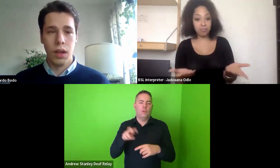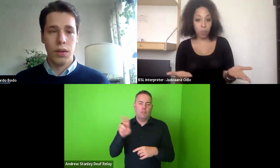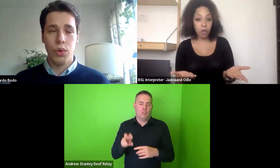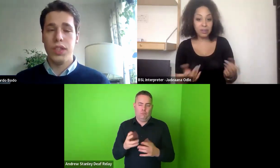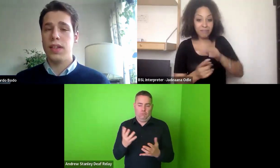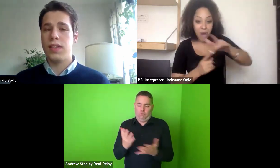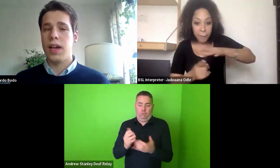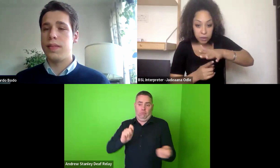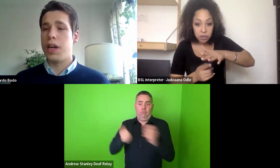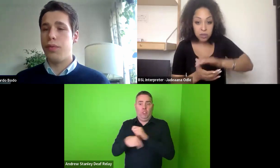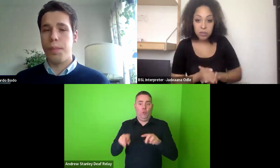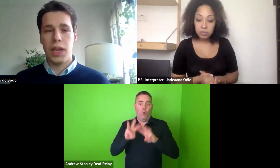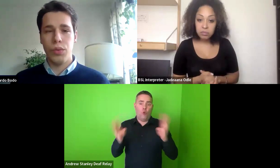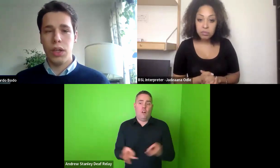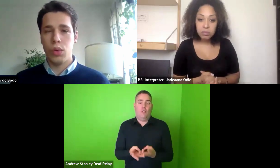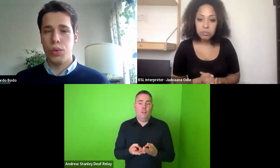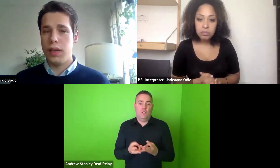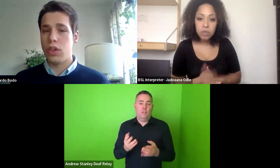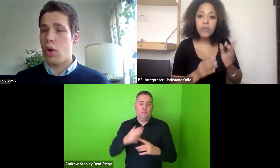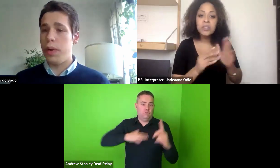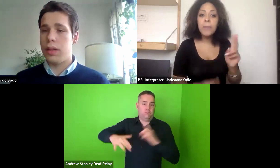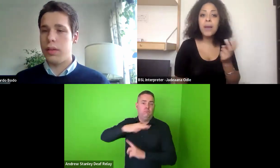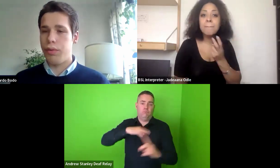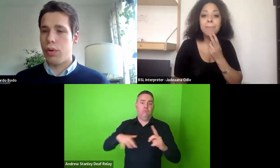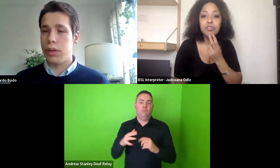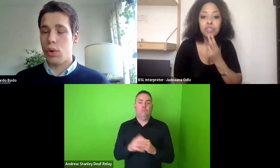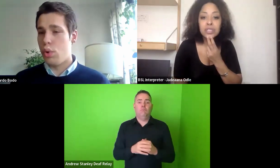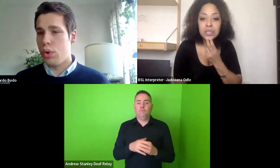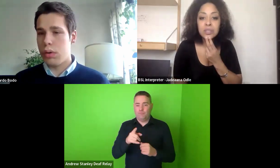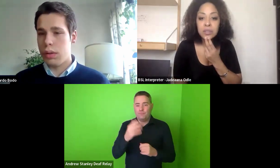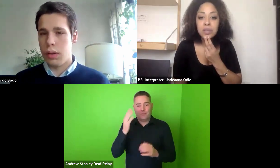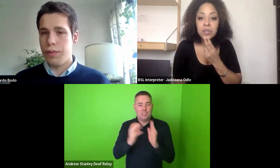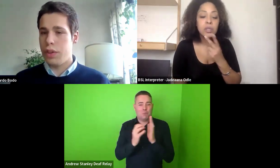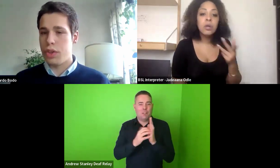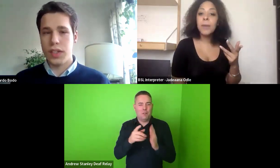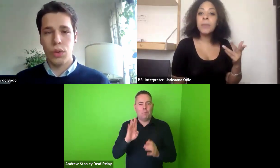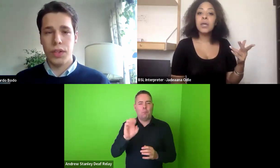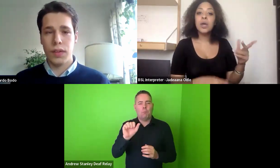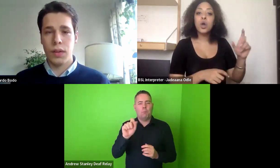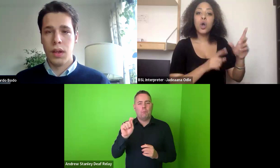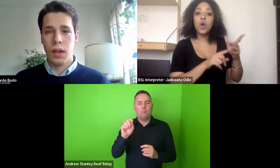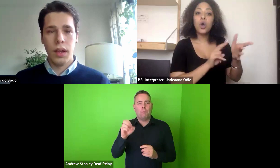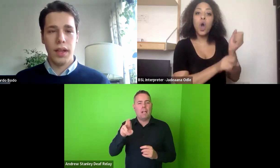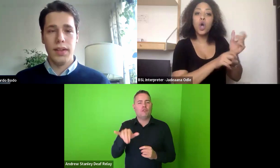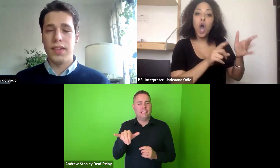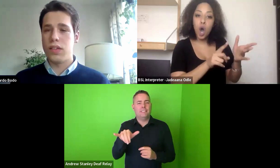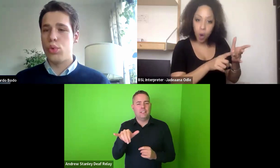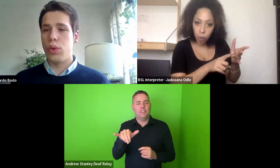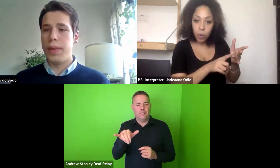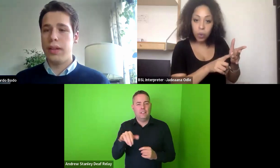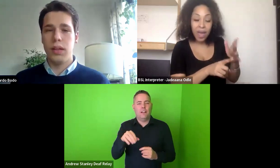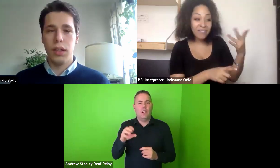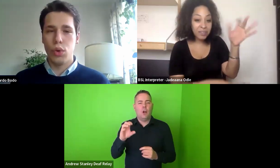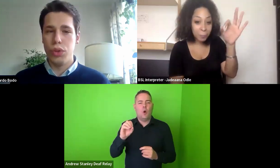elements. For instance, a smartphone battery contains cobalt from Congo, 50% of it. And this